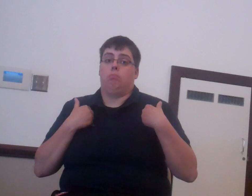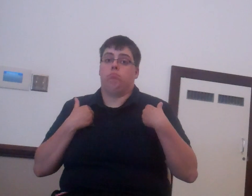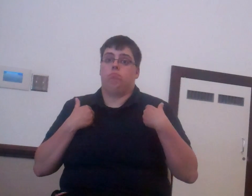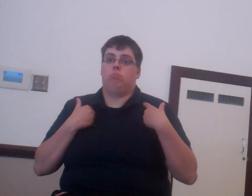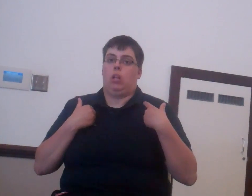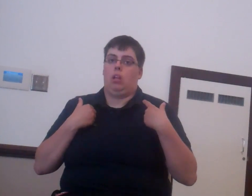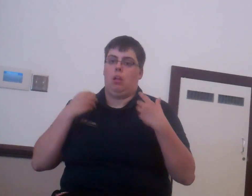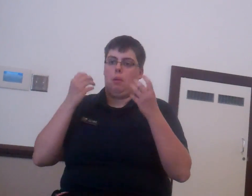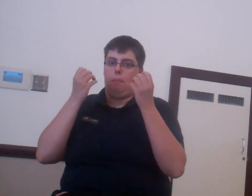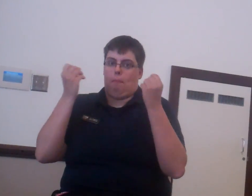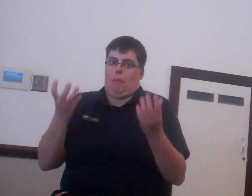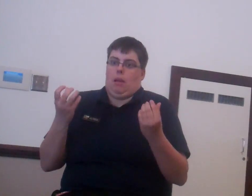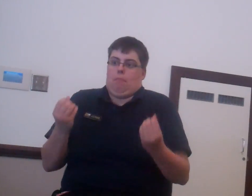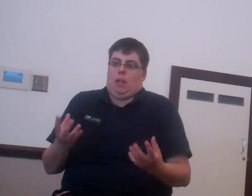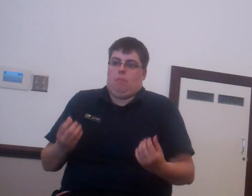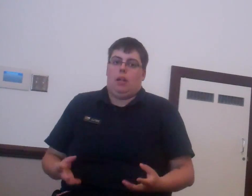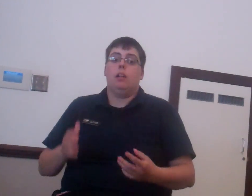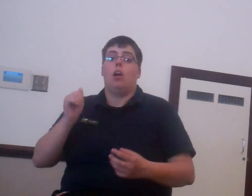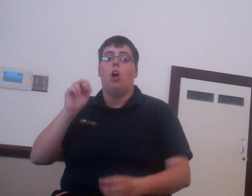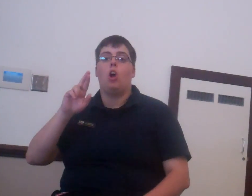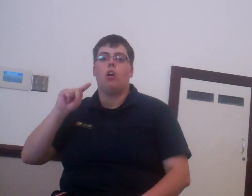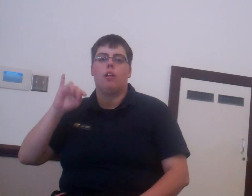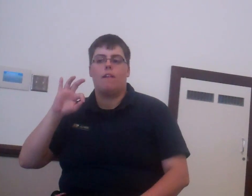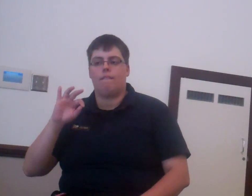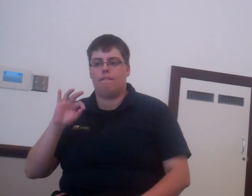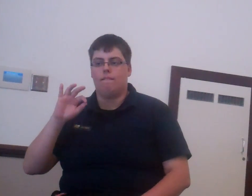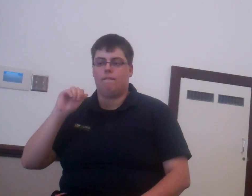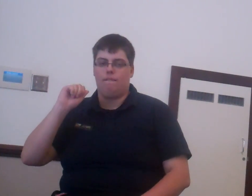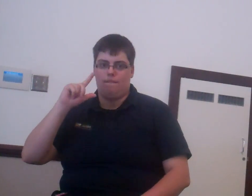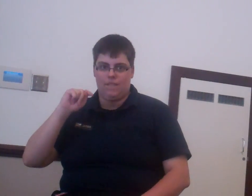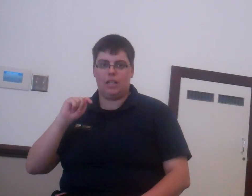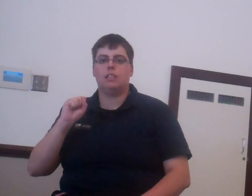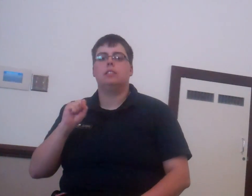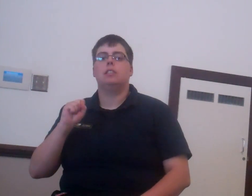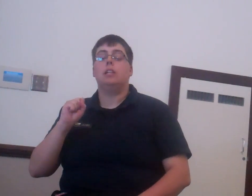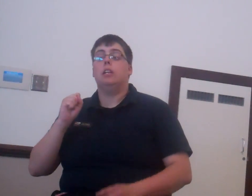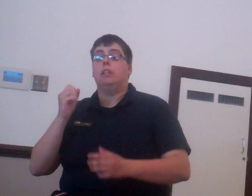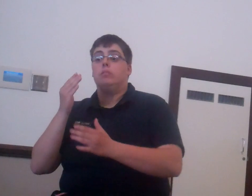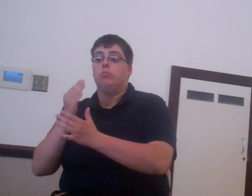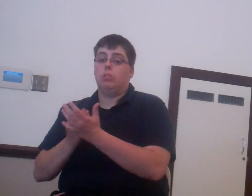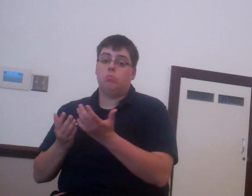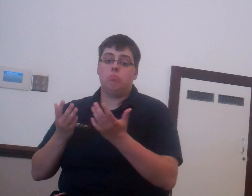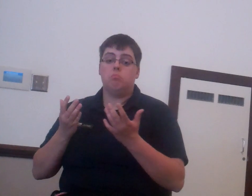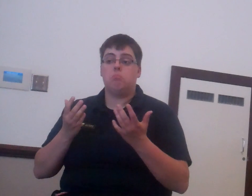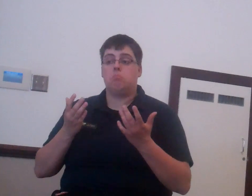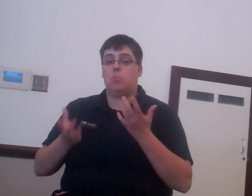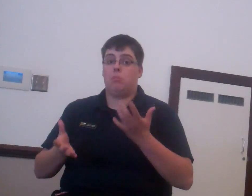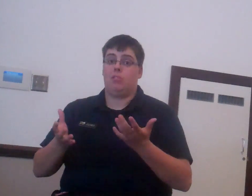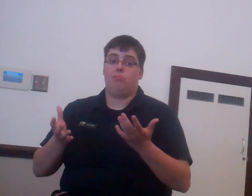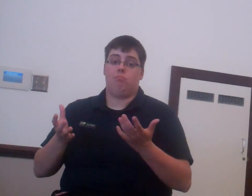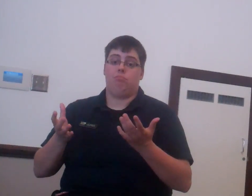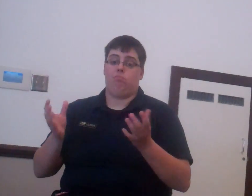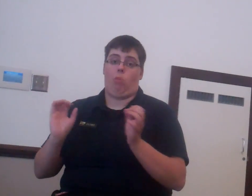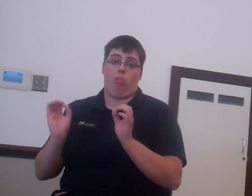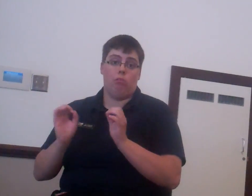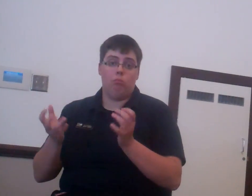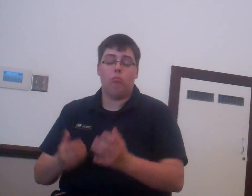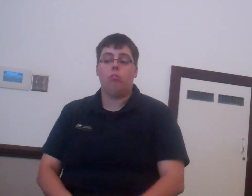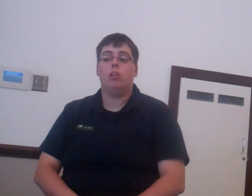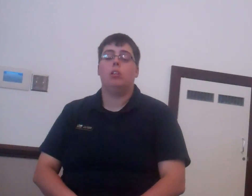there might be, kind of a certain way we do things. Whereas a culture or an organization that didn't have that many artifacts, maybe it's kind of a